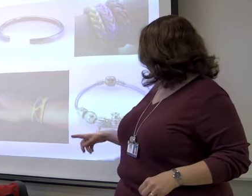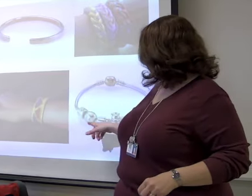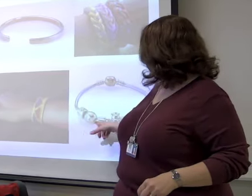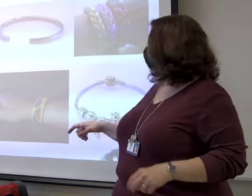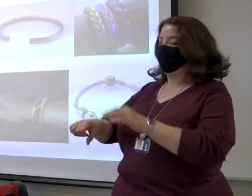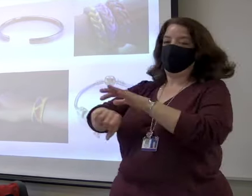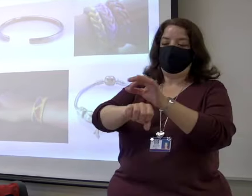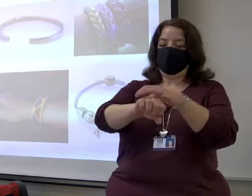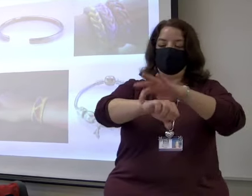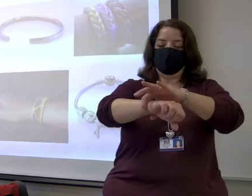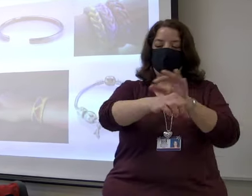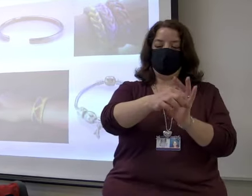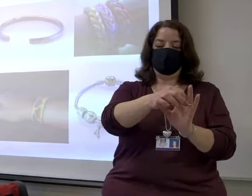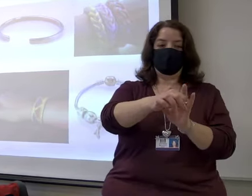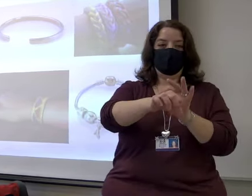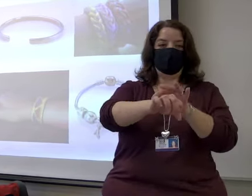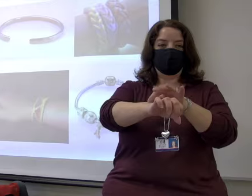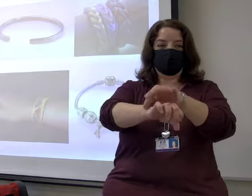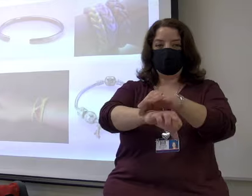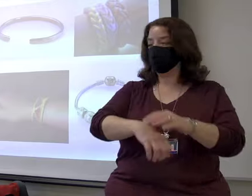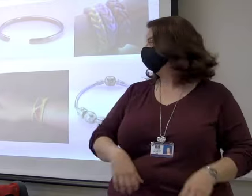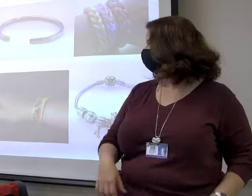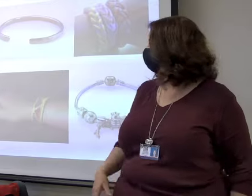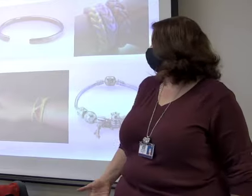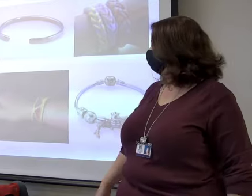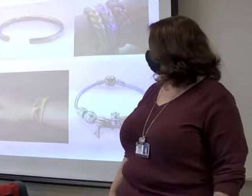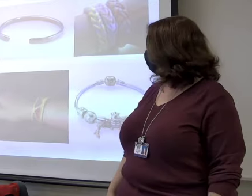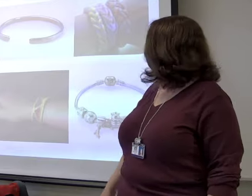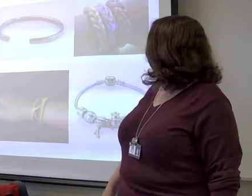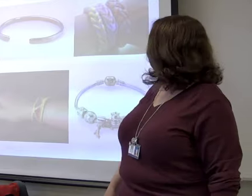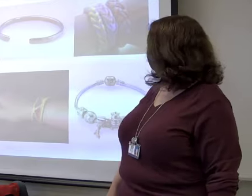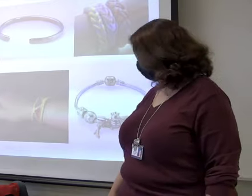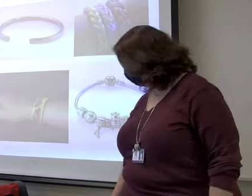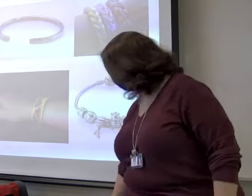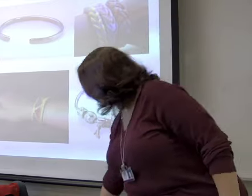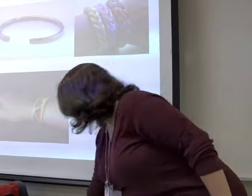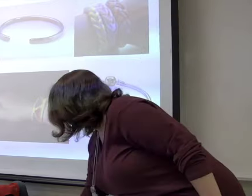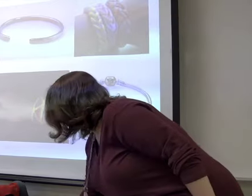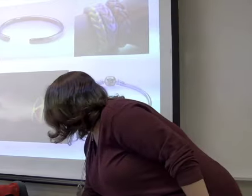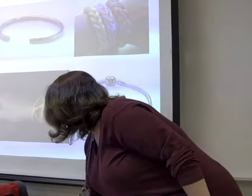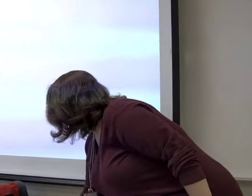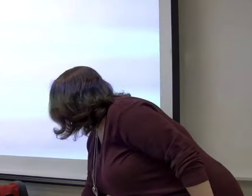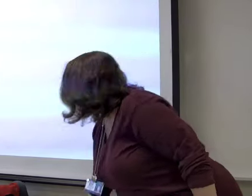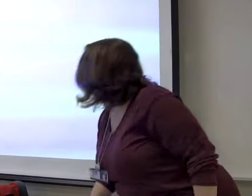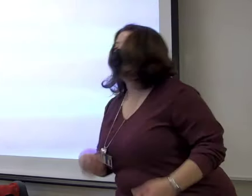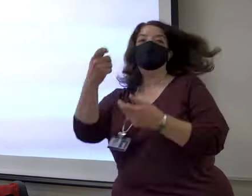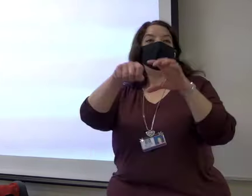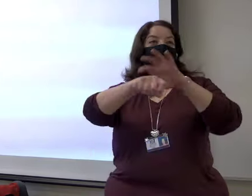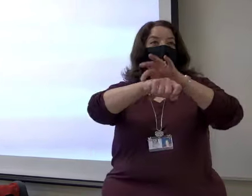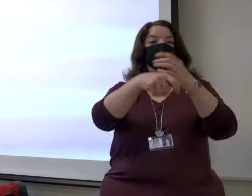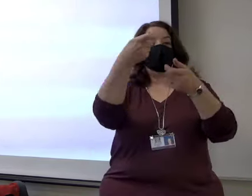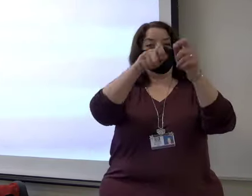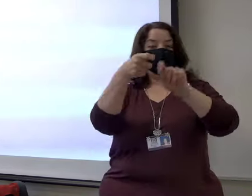right? You have a bracelet with charms on it. Braided. So you might have a bracelet that's braided.